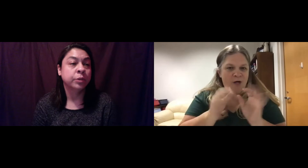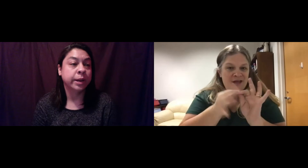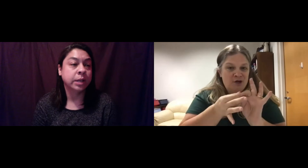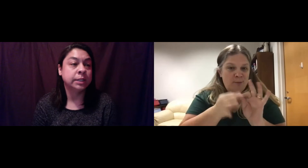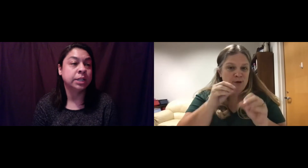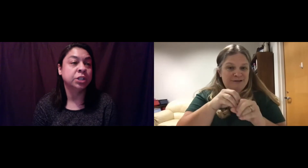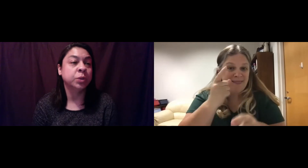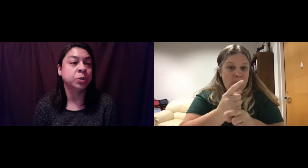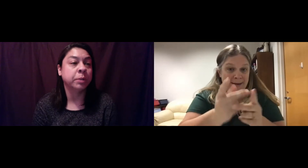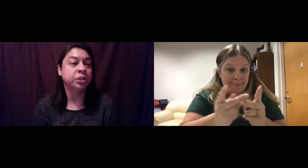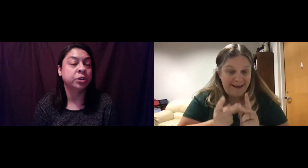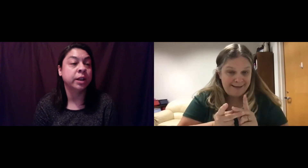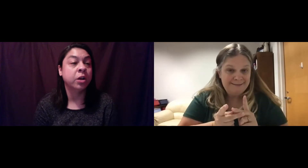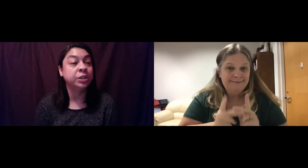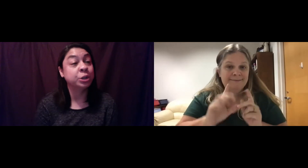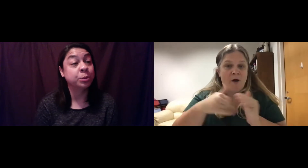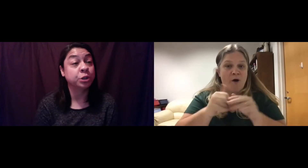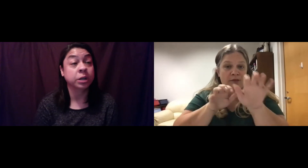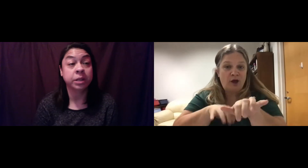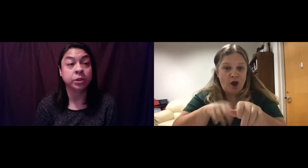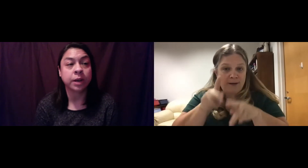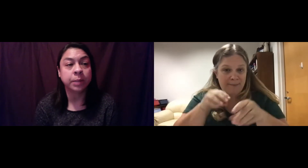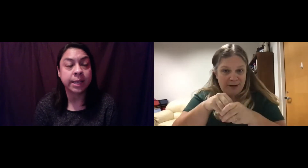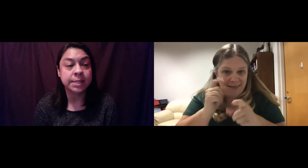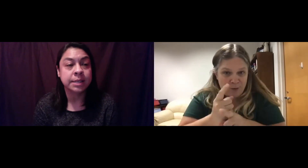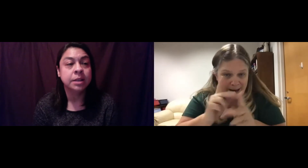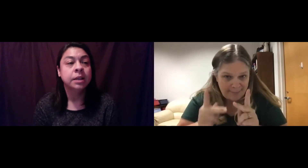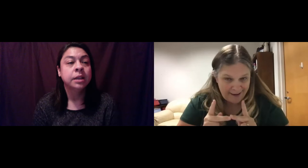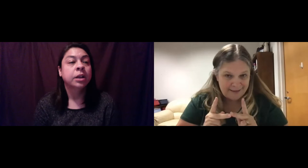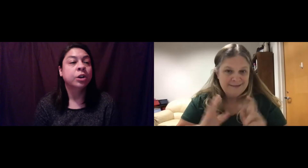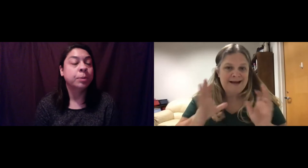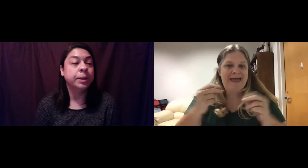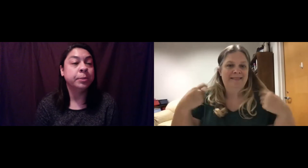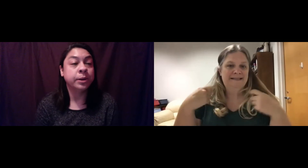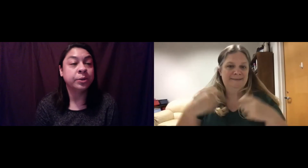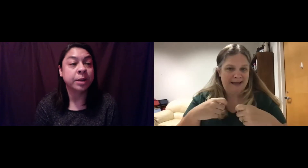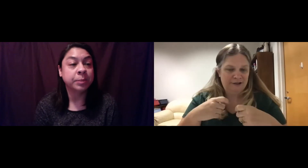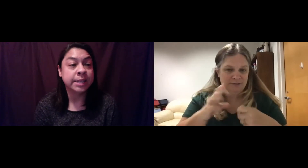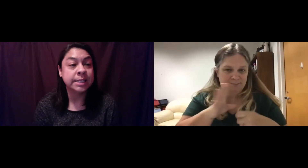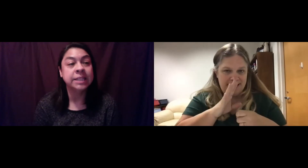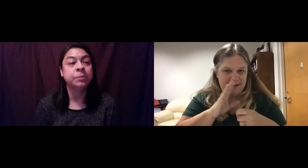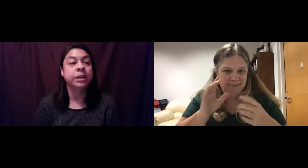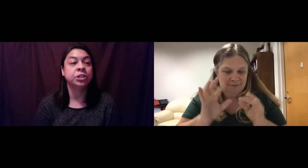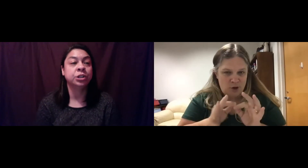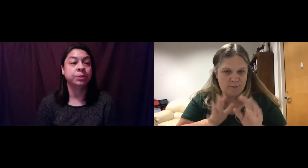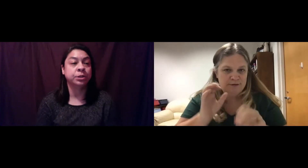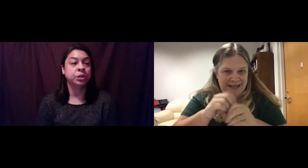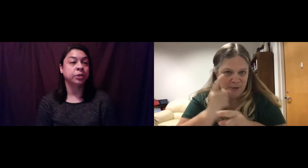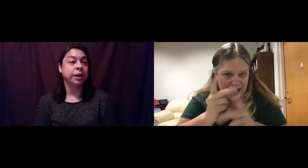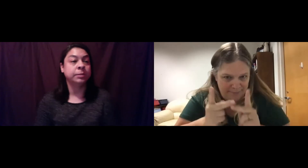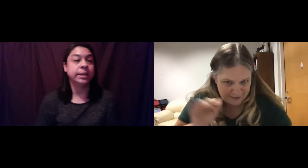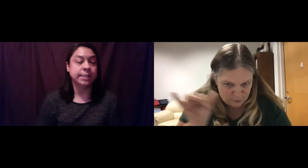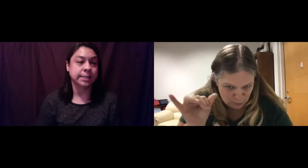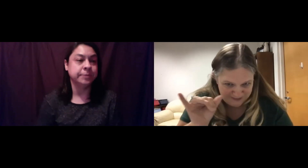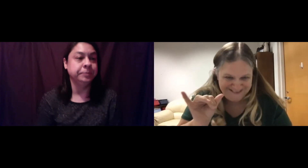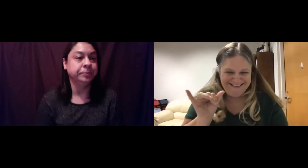For the breakout session, we just want to make sure that all the interpreters are going to be in the right place, CART people are in the right place, and Spanish interpreters are in the